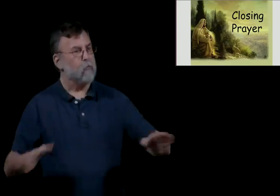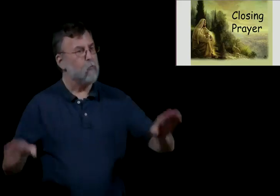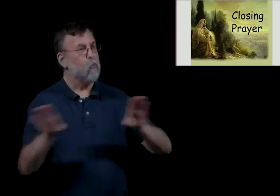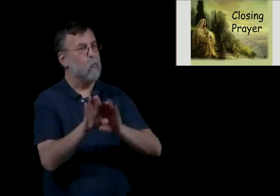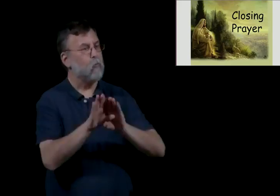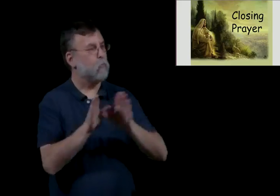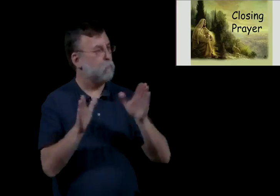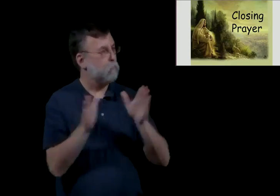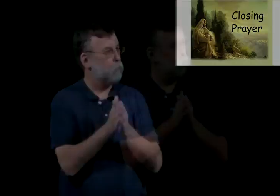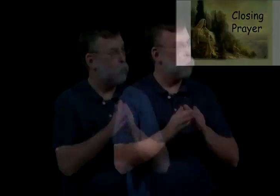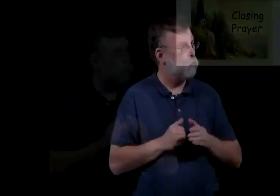Let's close in prayer.